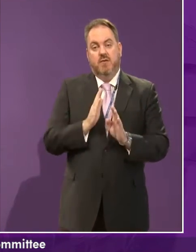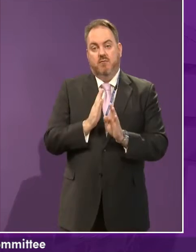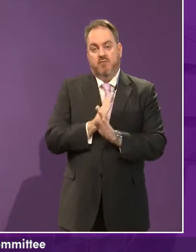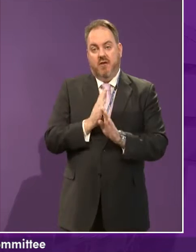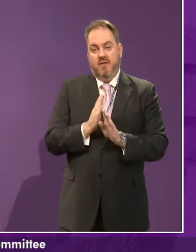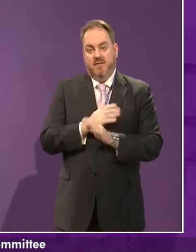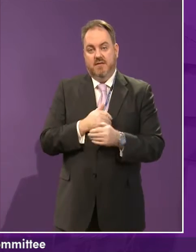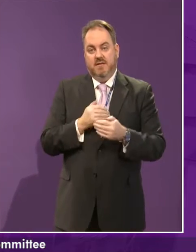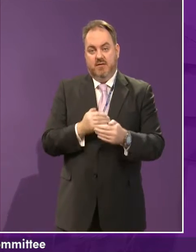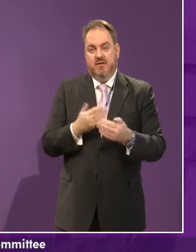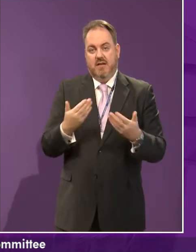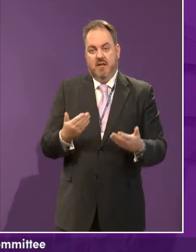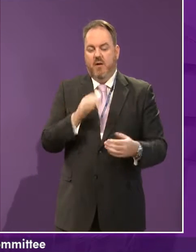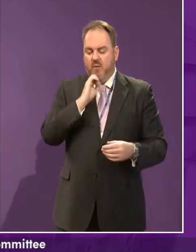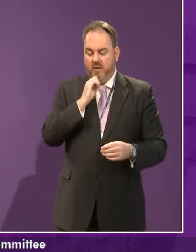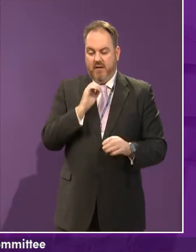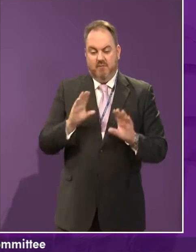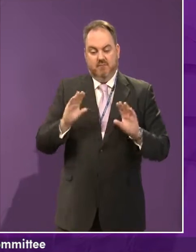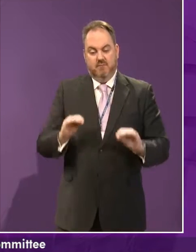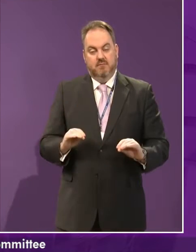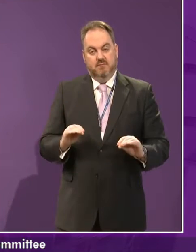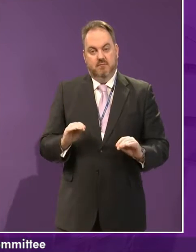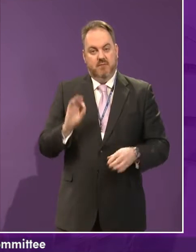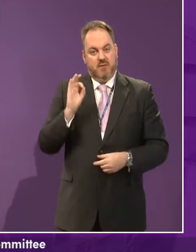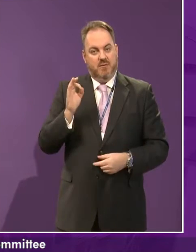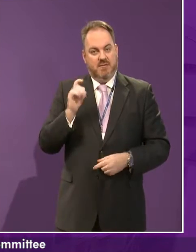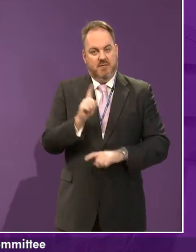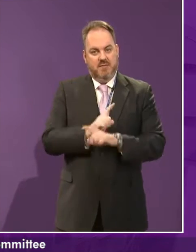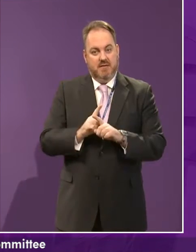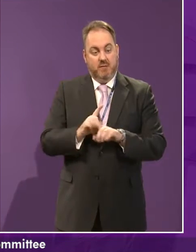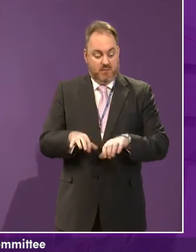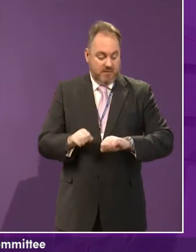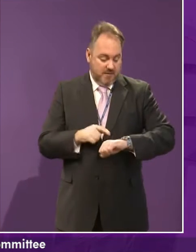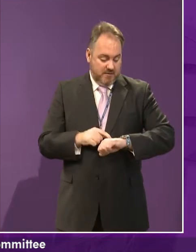so I'm going to suspend committee now. We will be starting back sharp